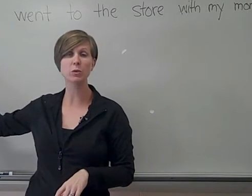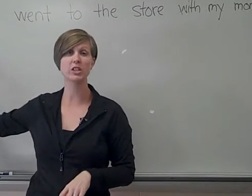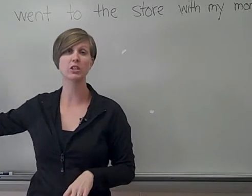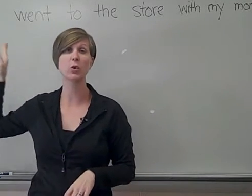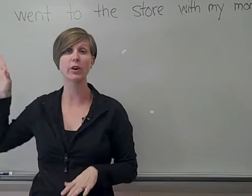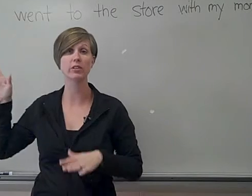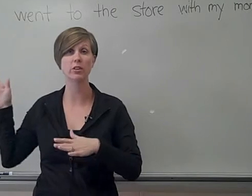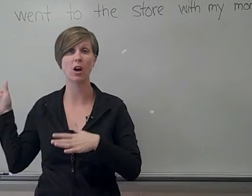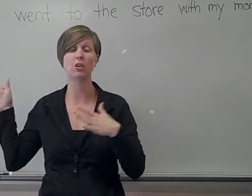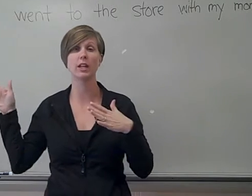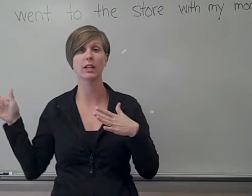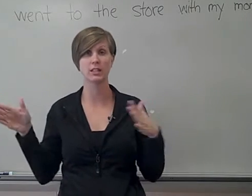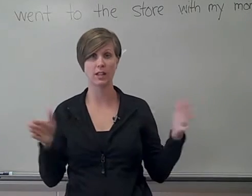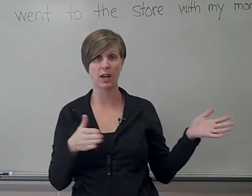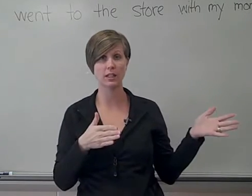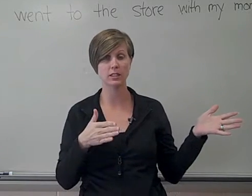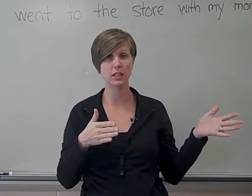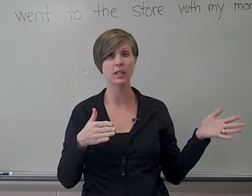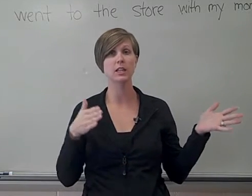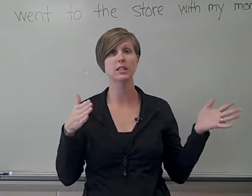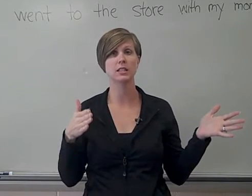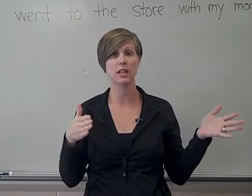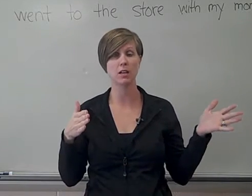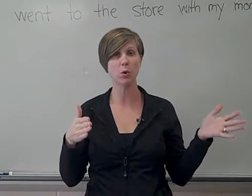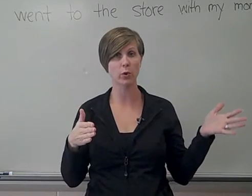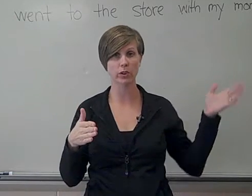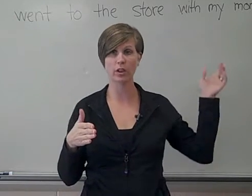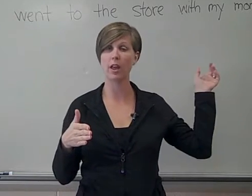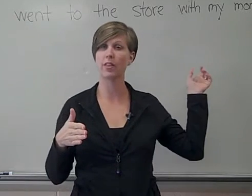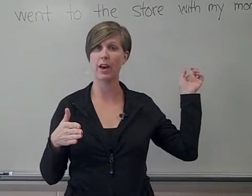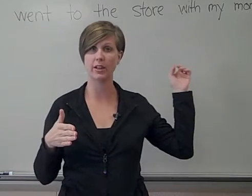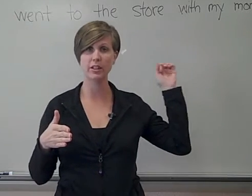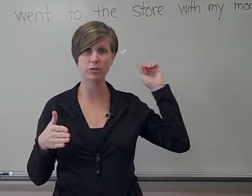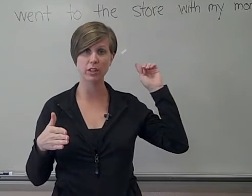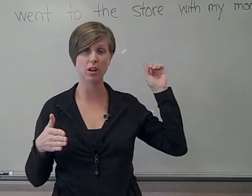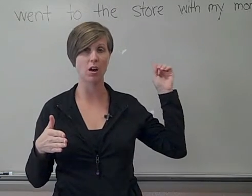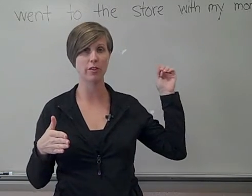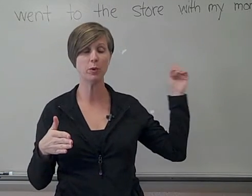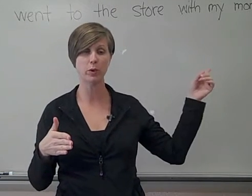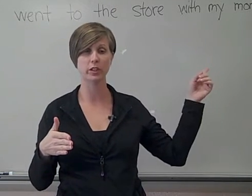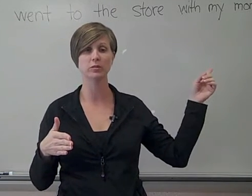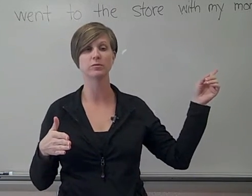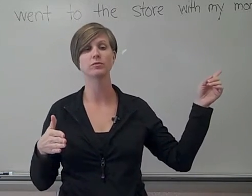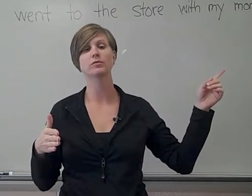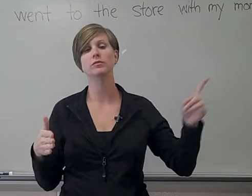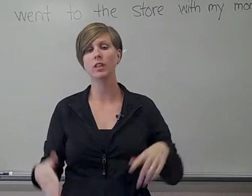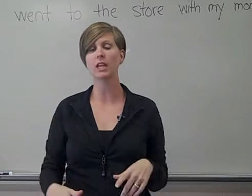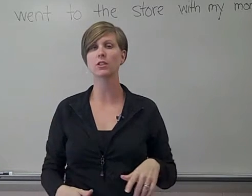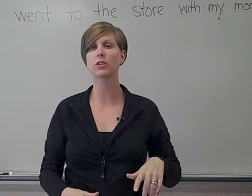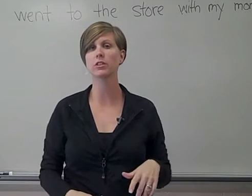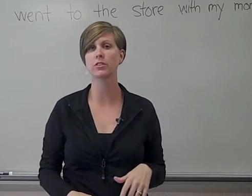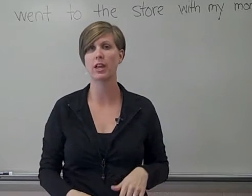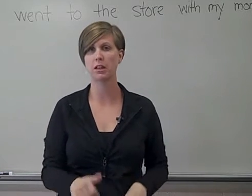which is going to go in exactly the same order that it is written on the board, is going to say,